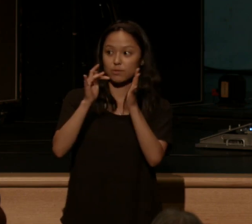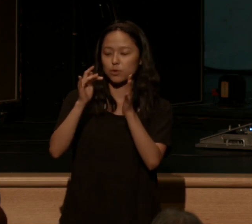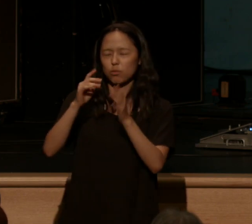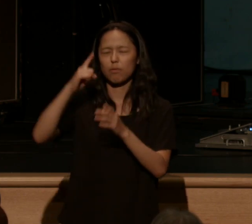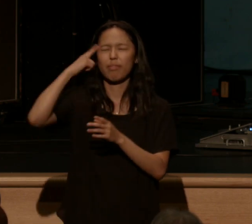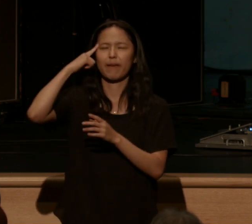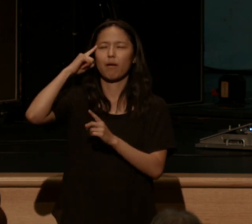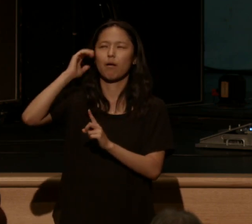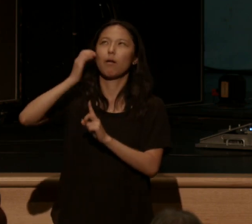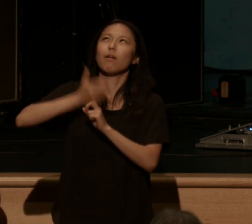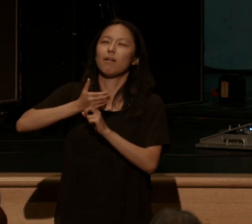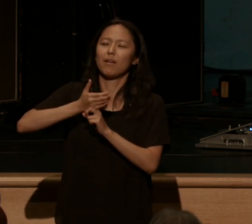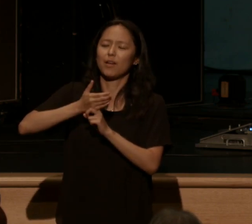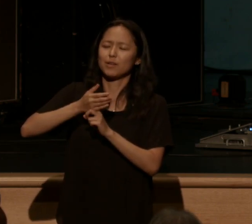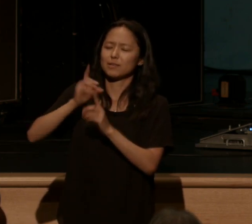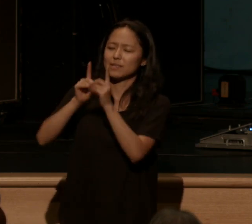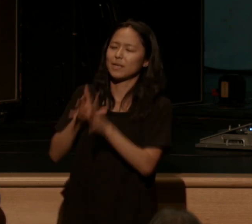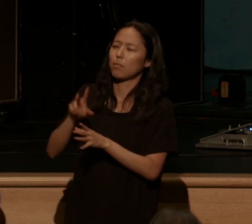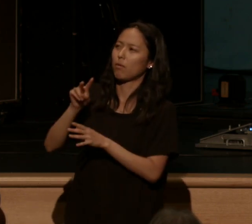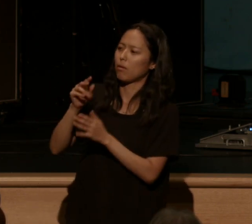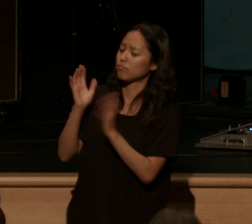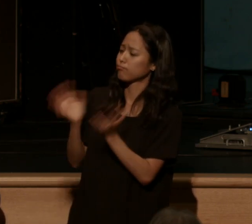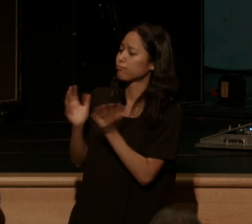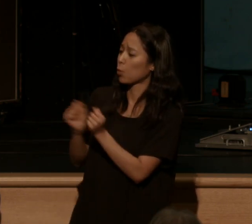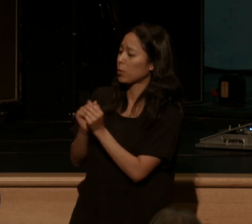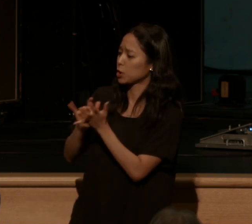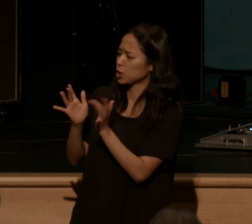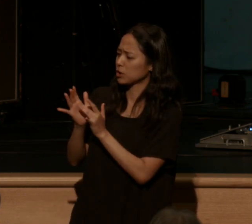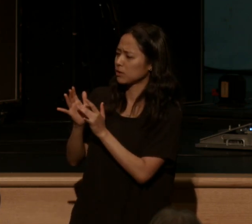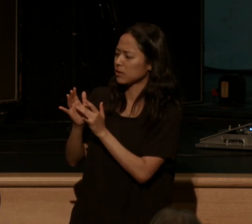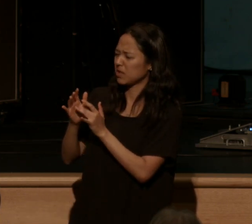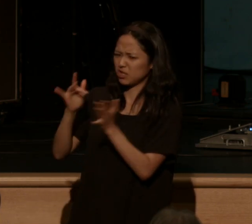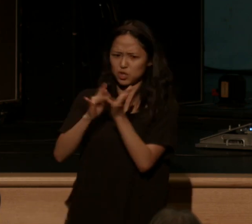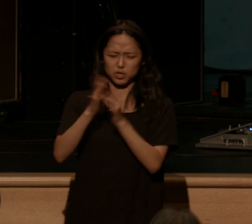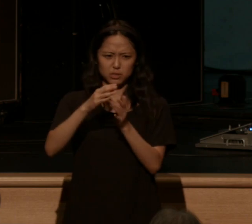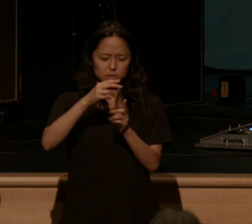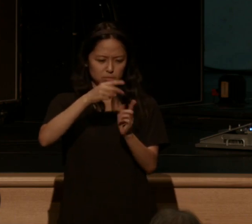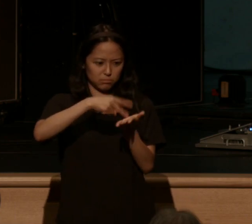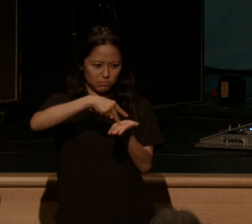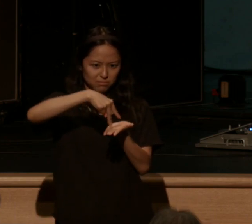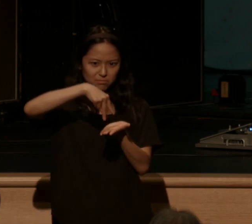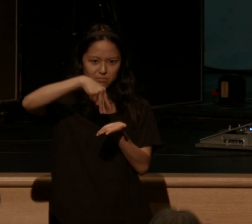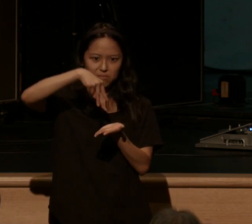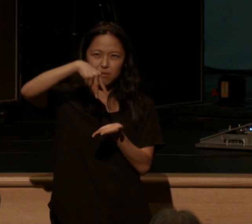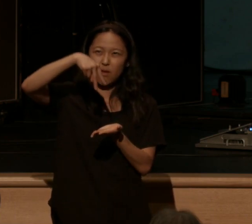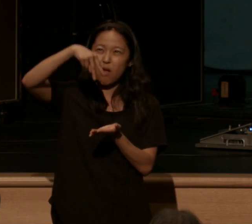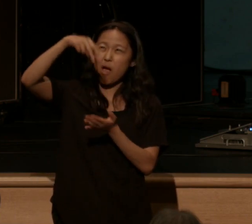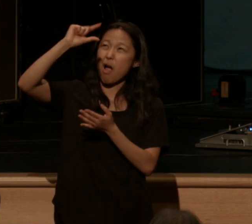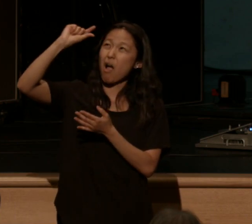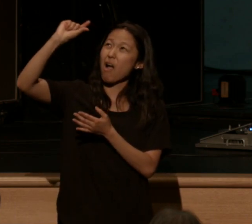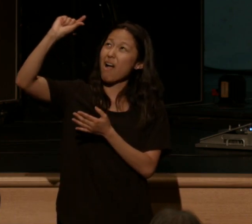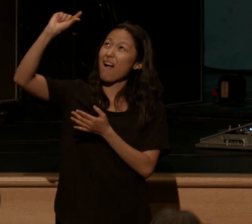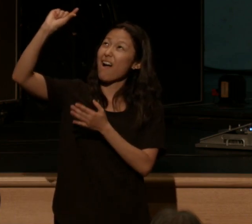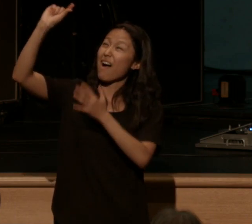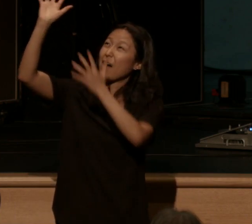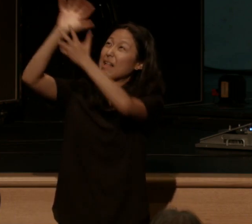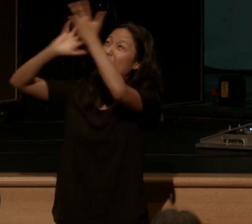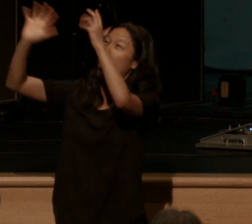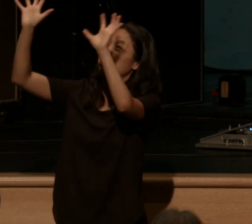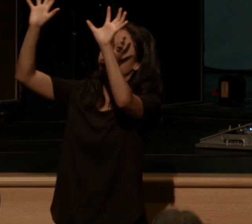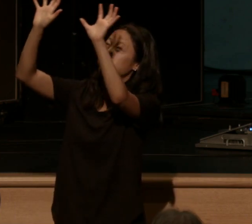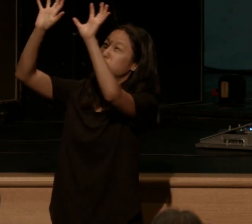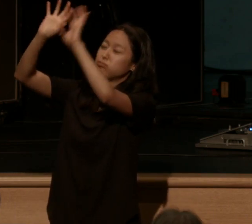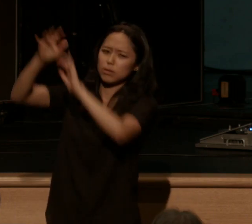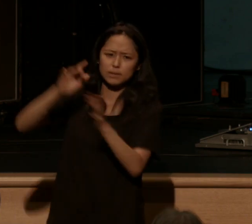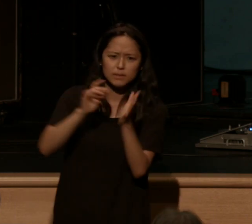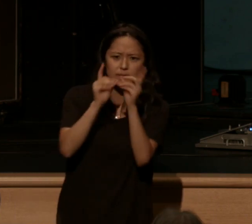okay? So you're sitting and talking to Jesus, and all of a sudden he starts being lifted up into heaven. What's that like? Awesome. A cloud took him out of their sight, and while they were gazing into